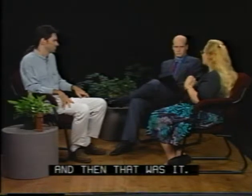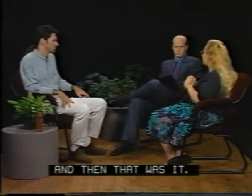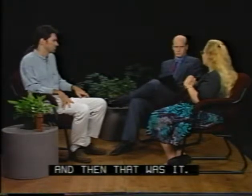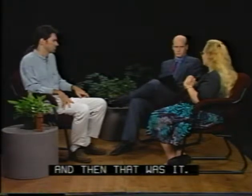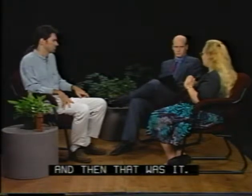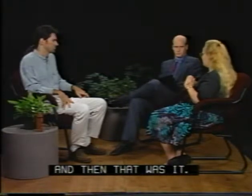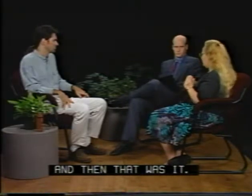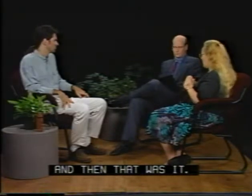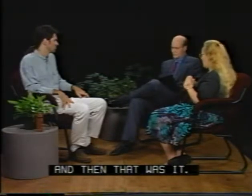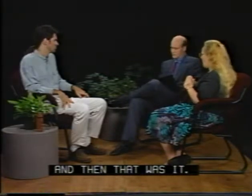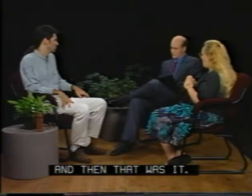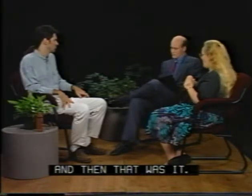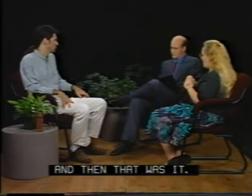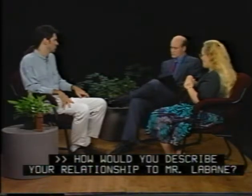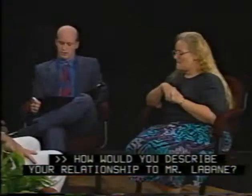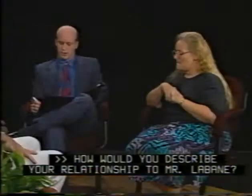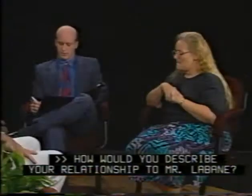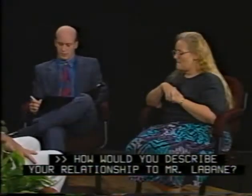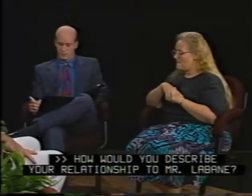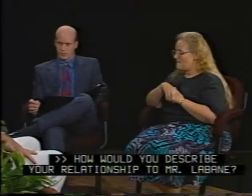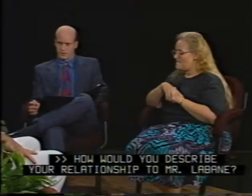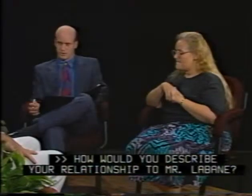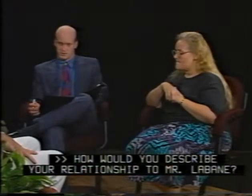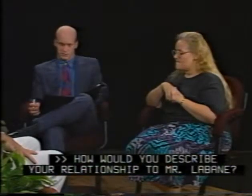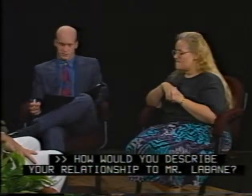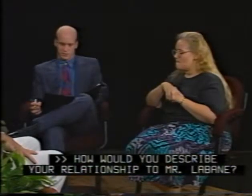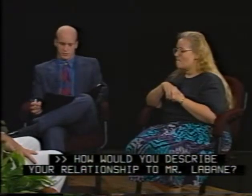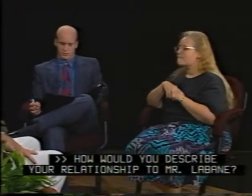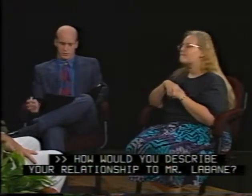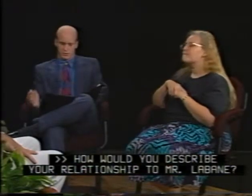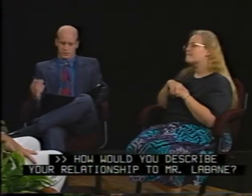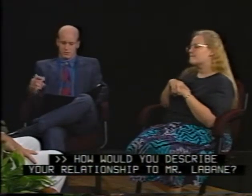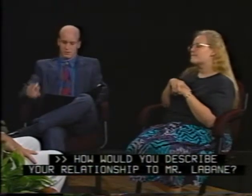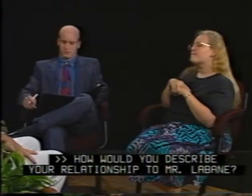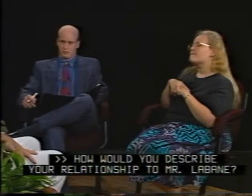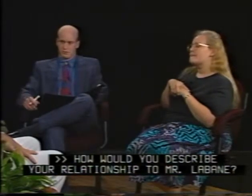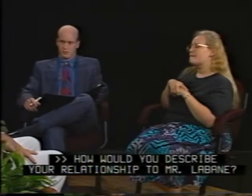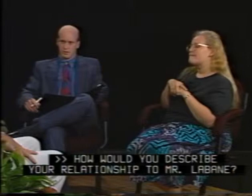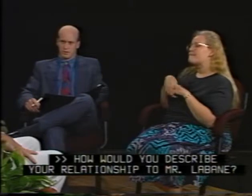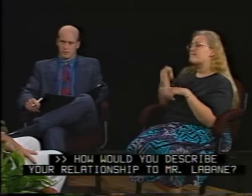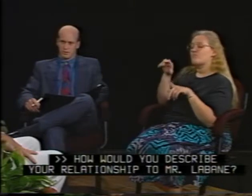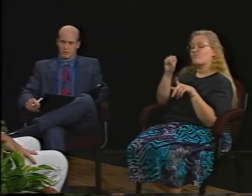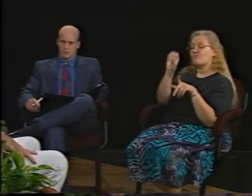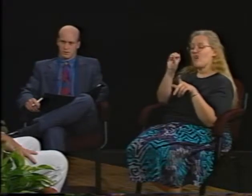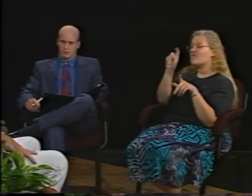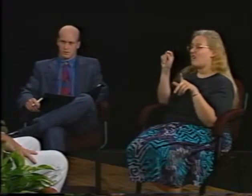it. How would you describe your relationship to Mr. LaBaine?